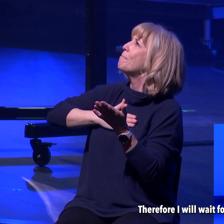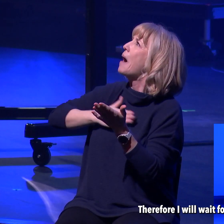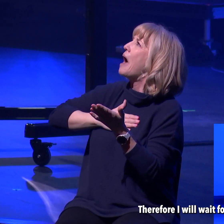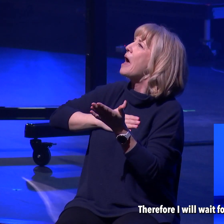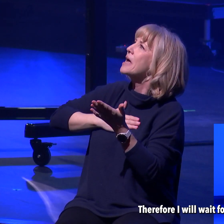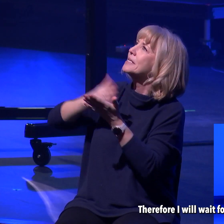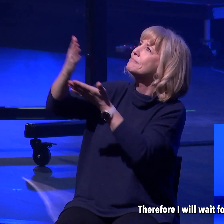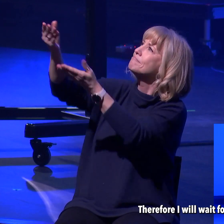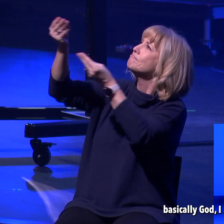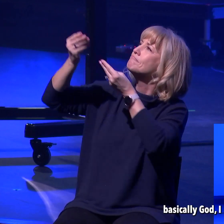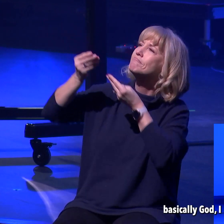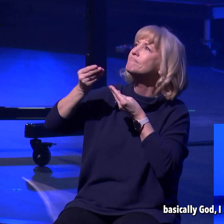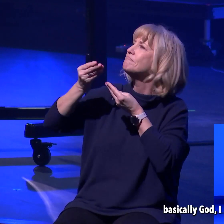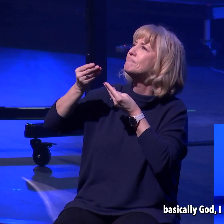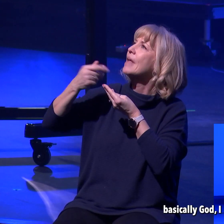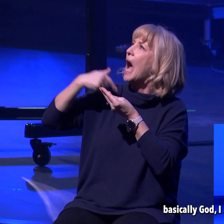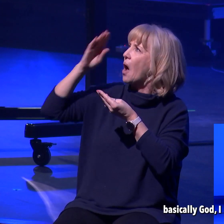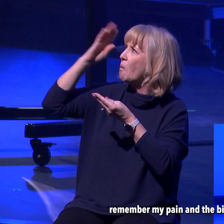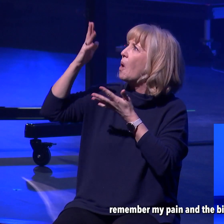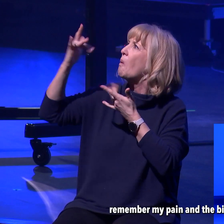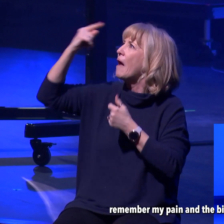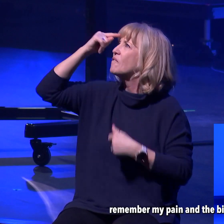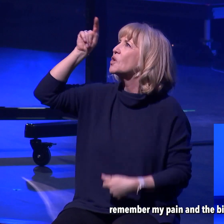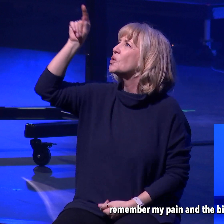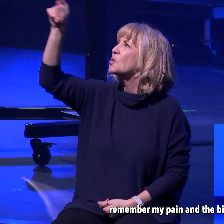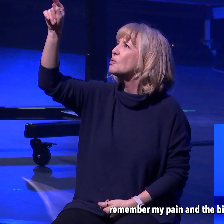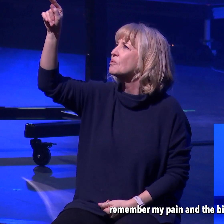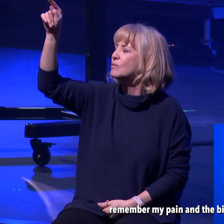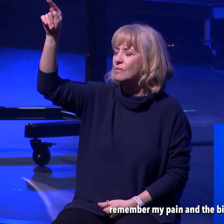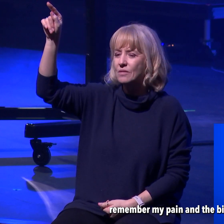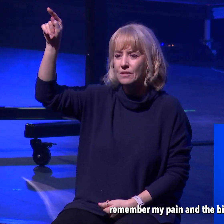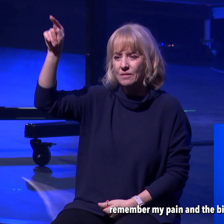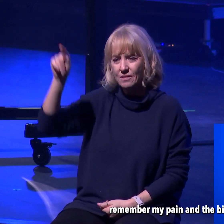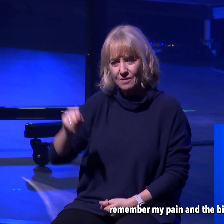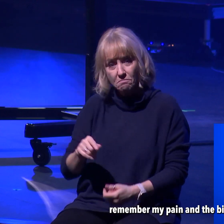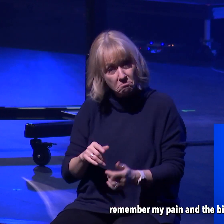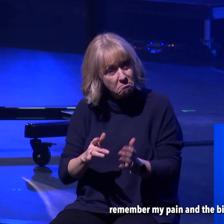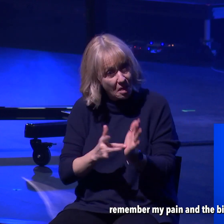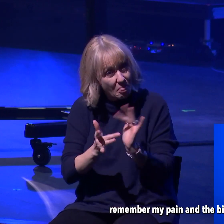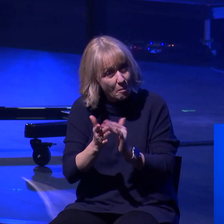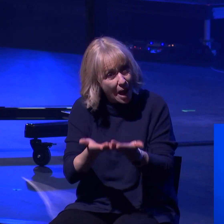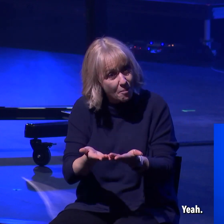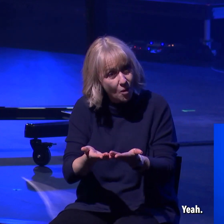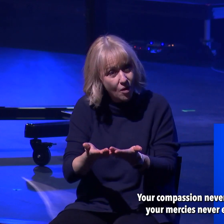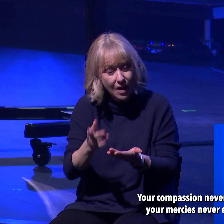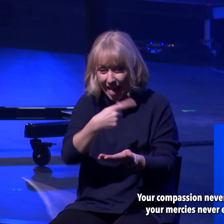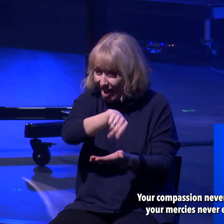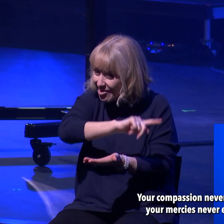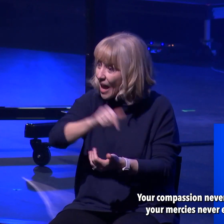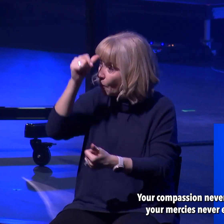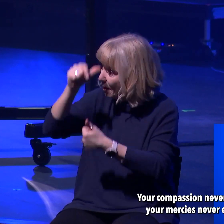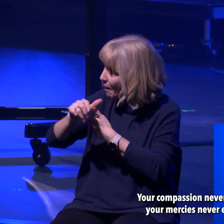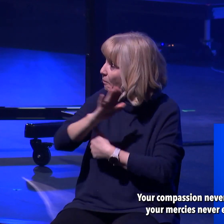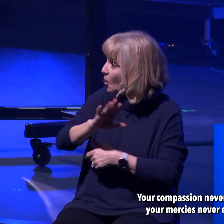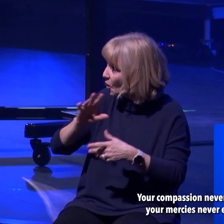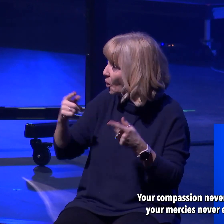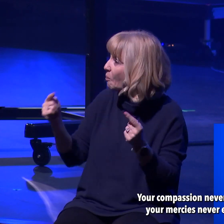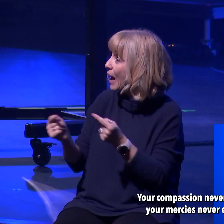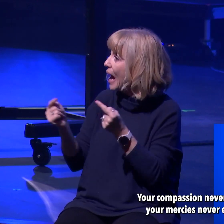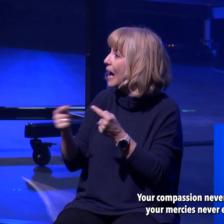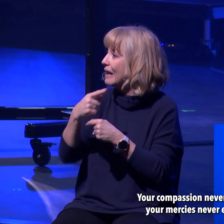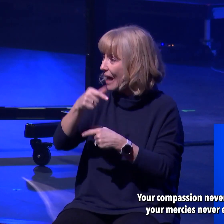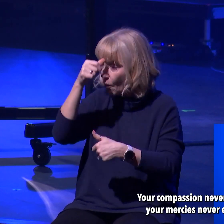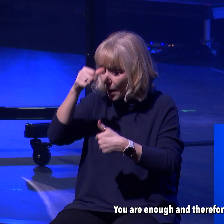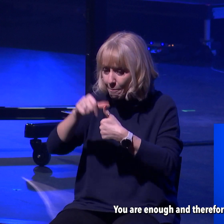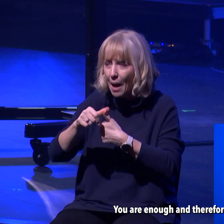him." Basically, God, I remember my pain and the bitterness of it, yet your compassion never fails. Your